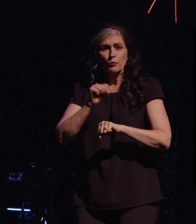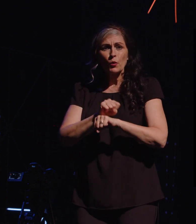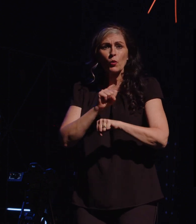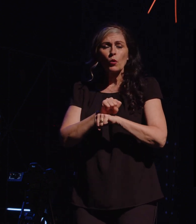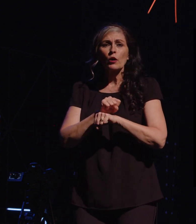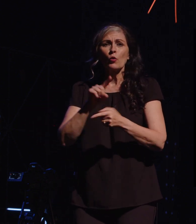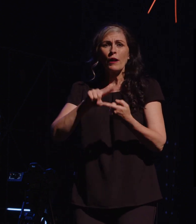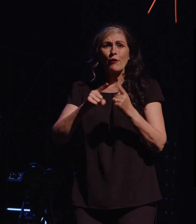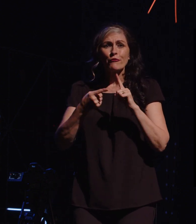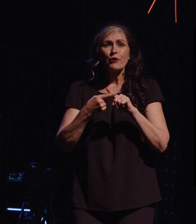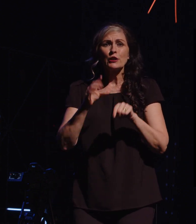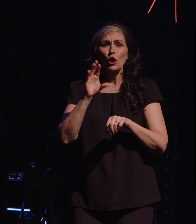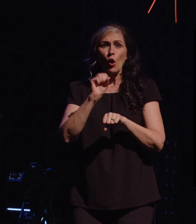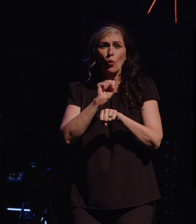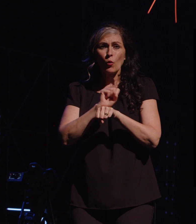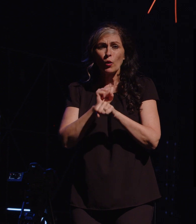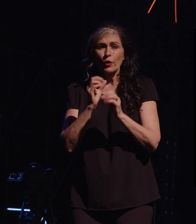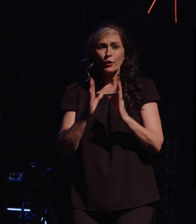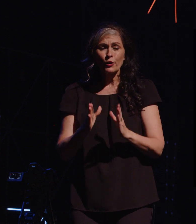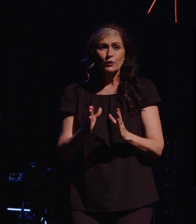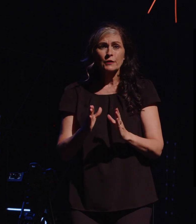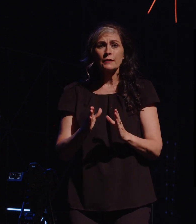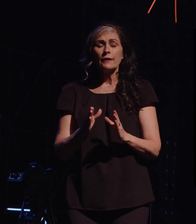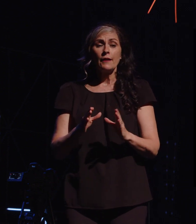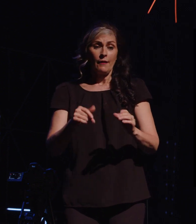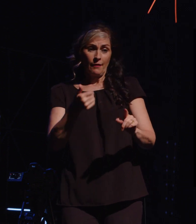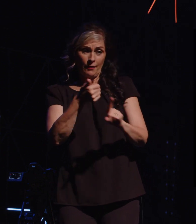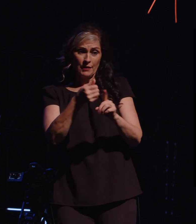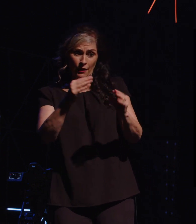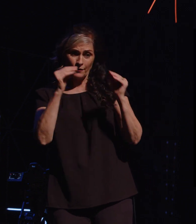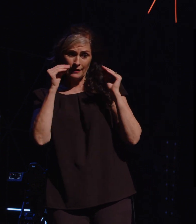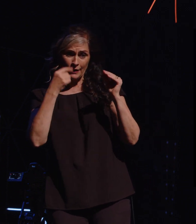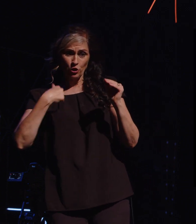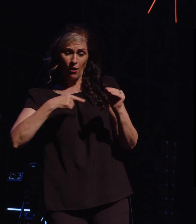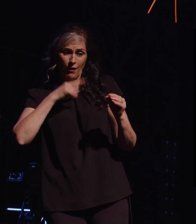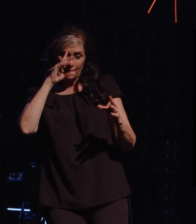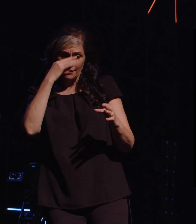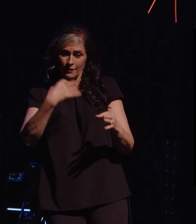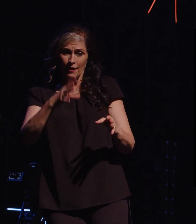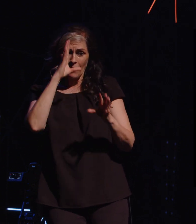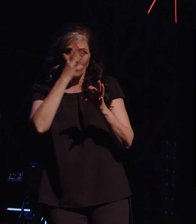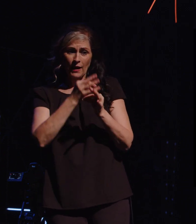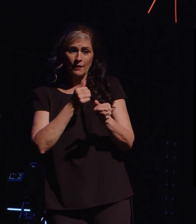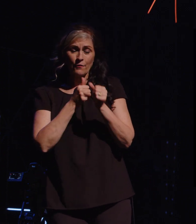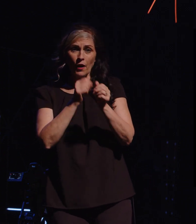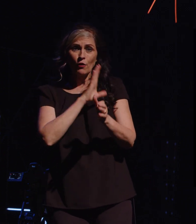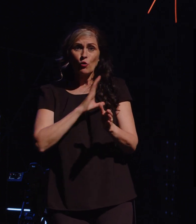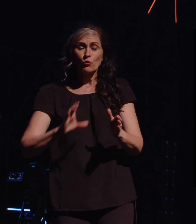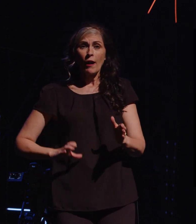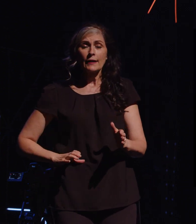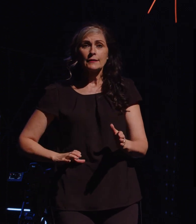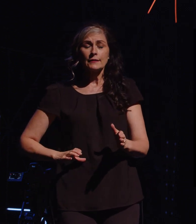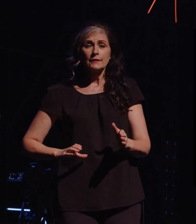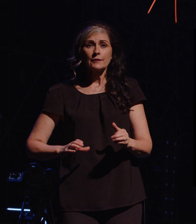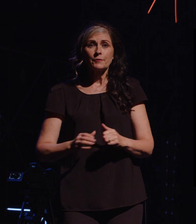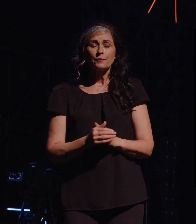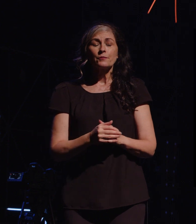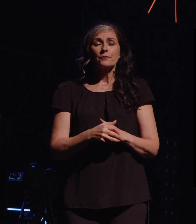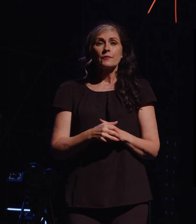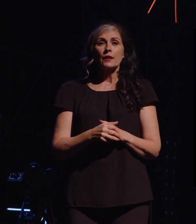and friends who are Malawian who teach us about faith and about following Christ. And